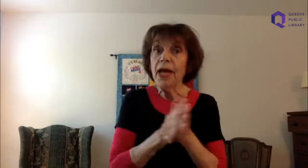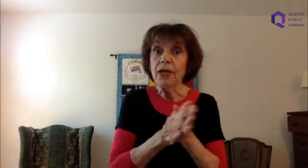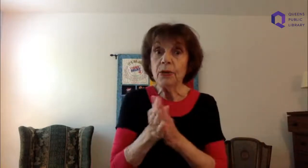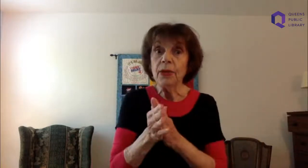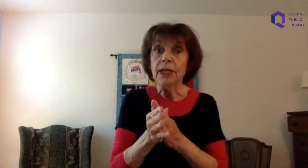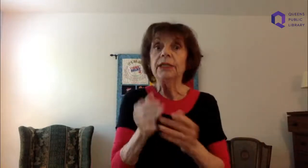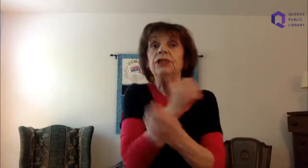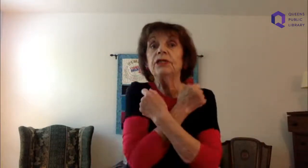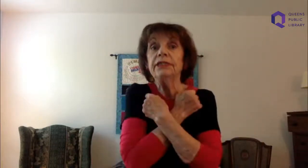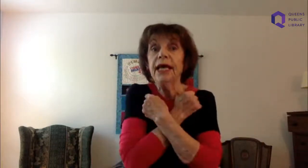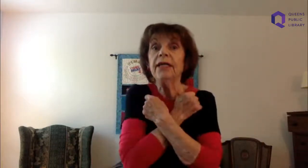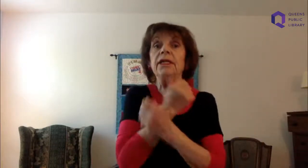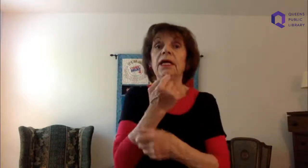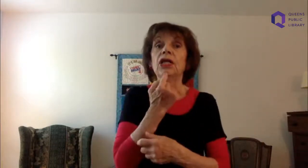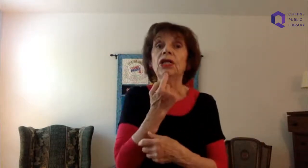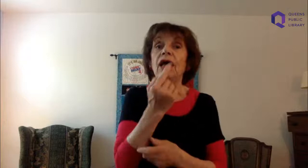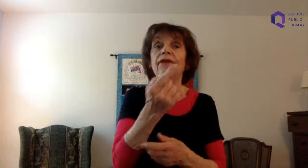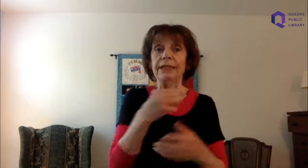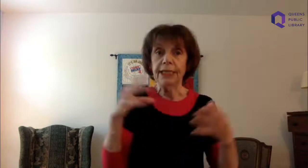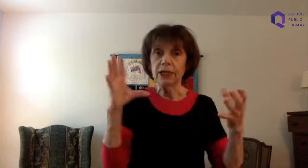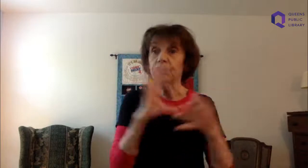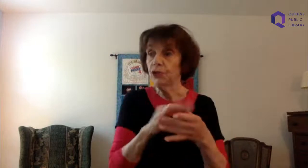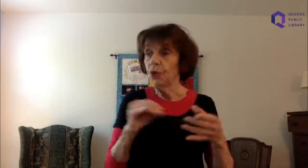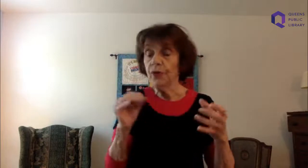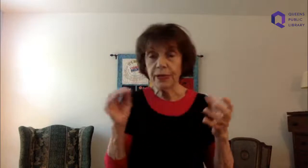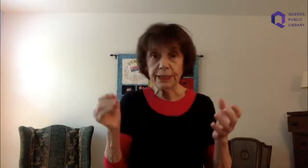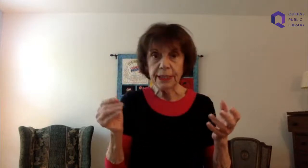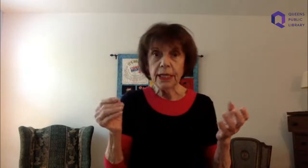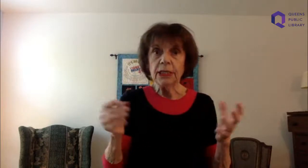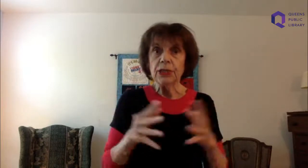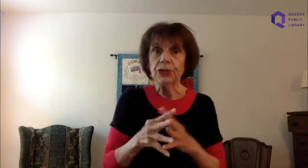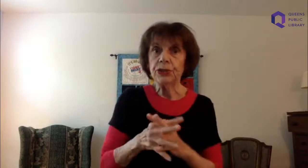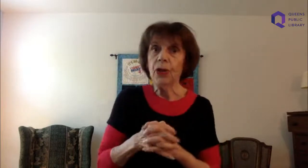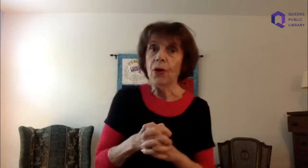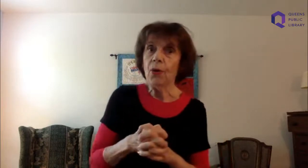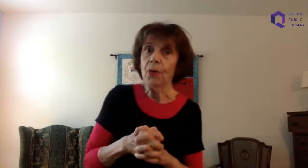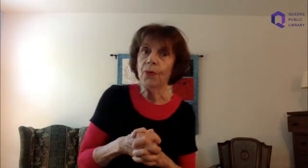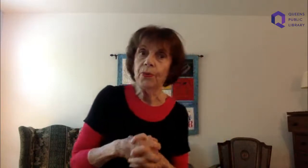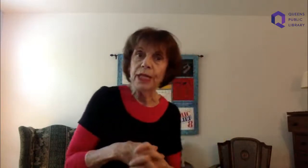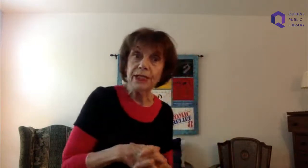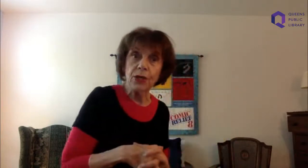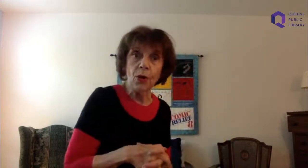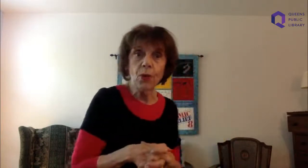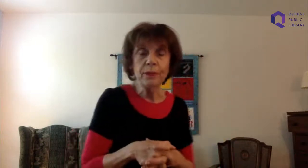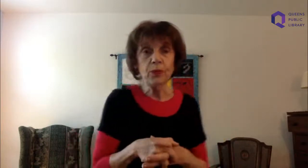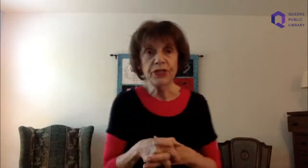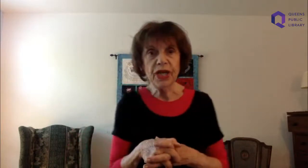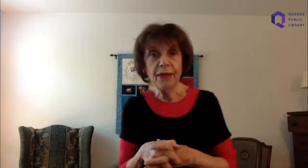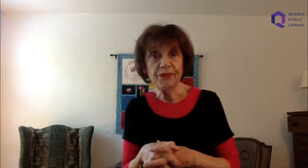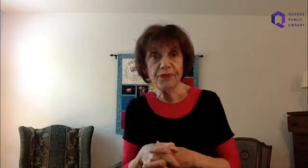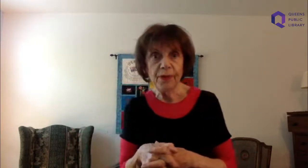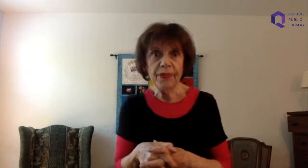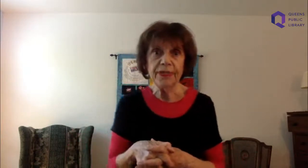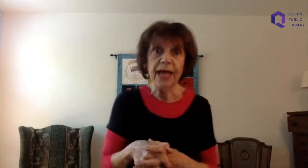you to tell, love and tell stories. So let's go one more time from the